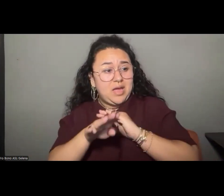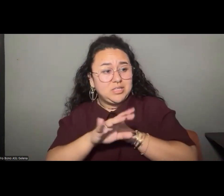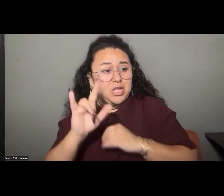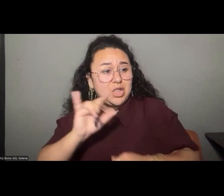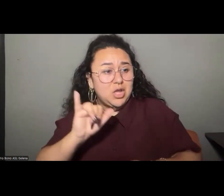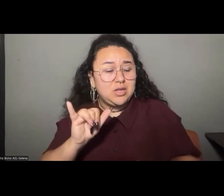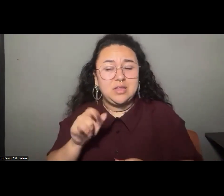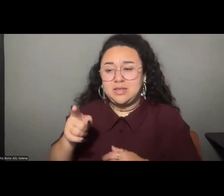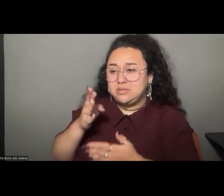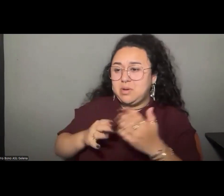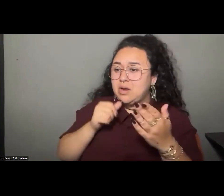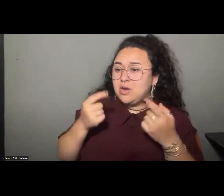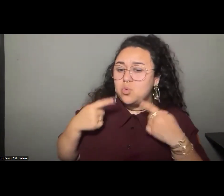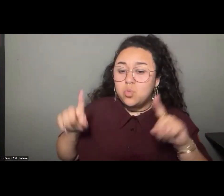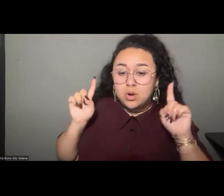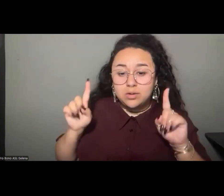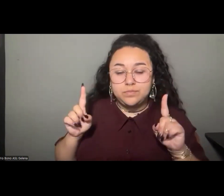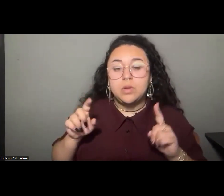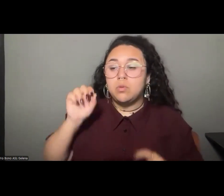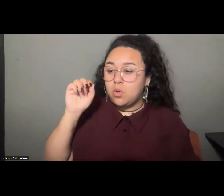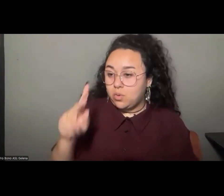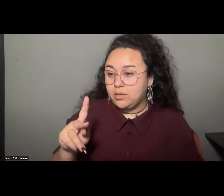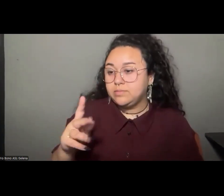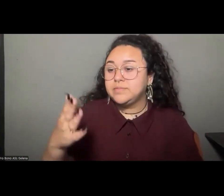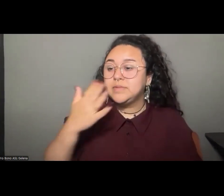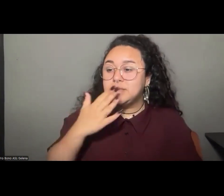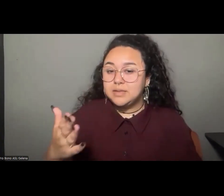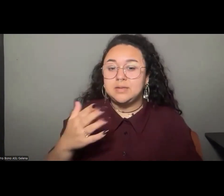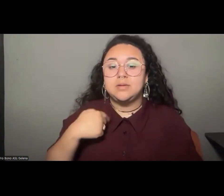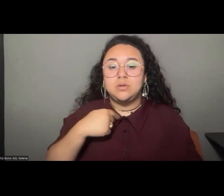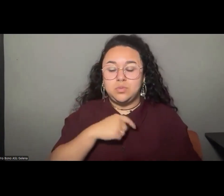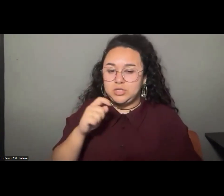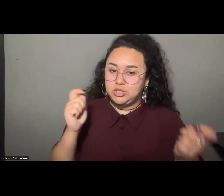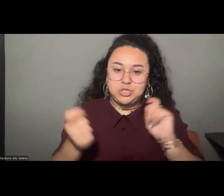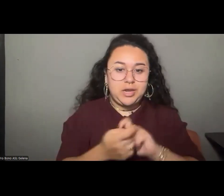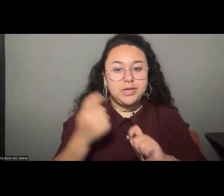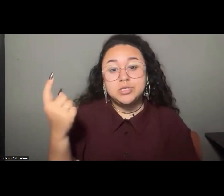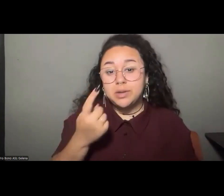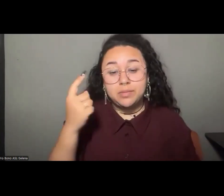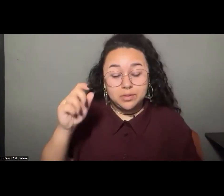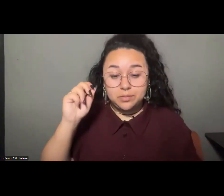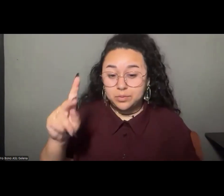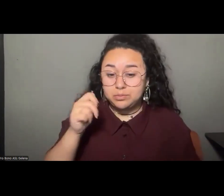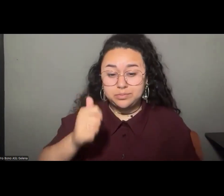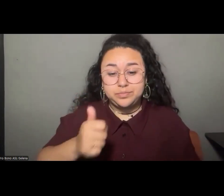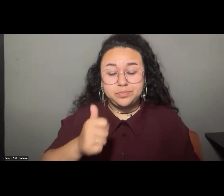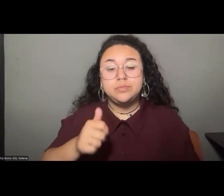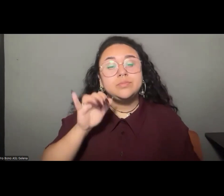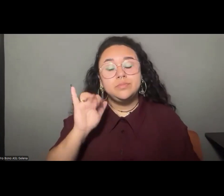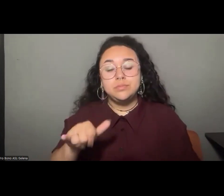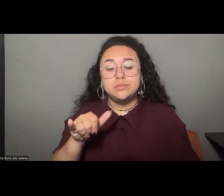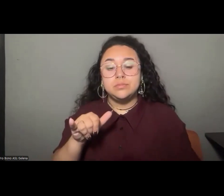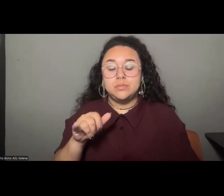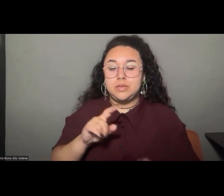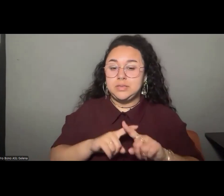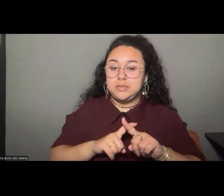this part didn't work. And we can just be like, okay, great, let's evolve, right? Which is also a complete